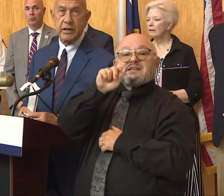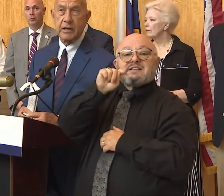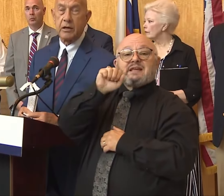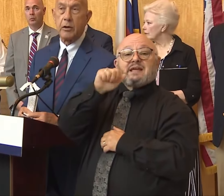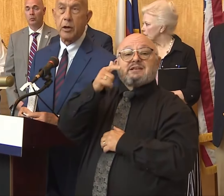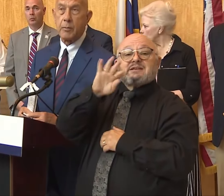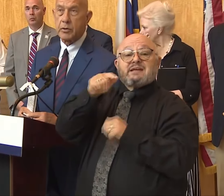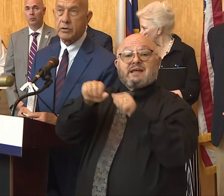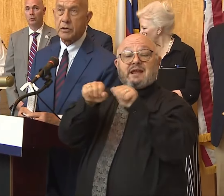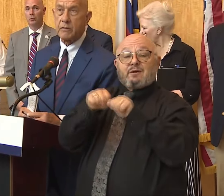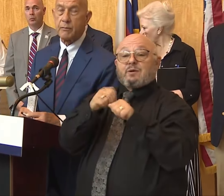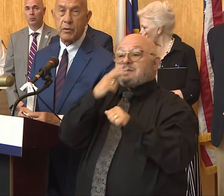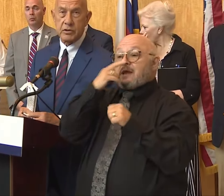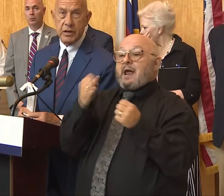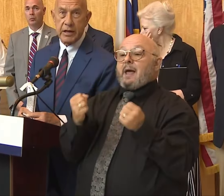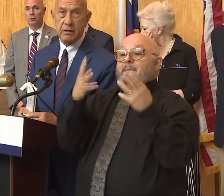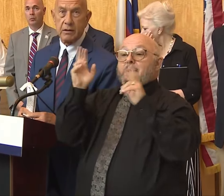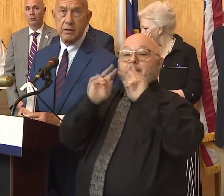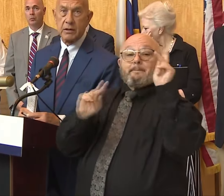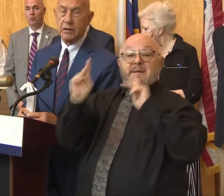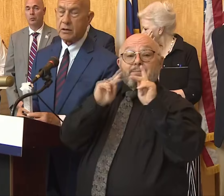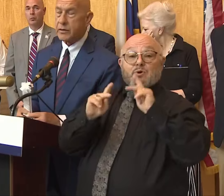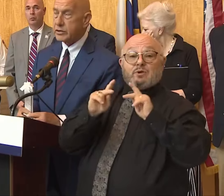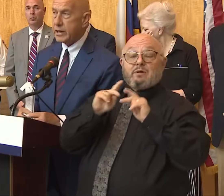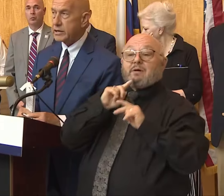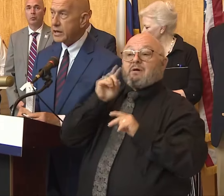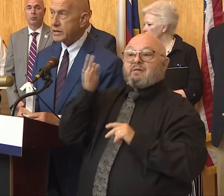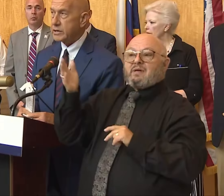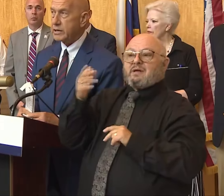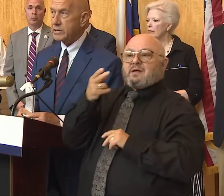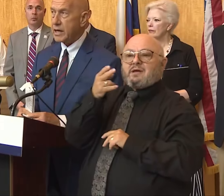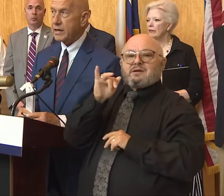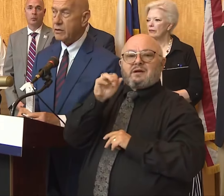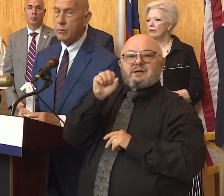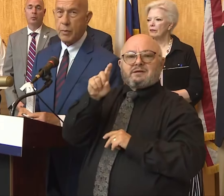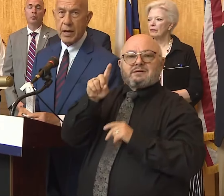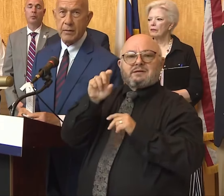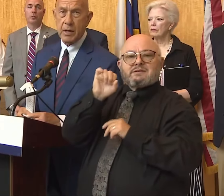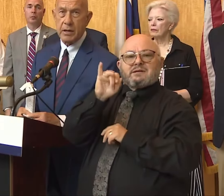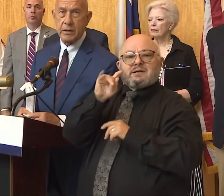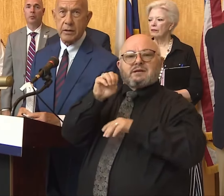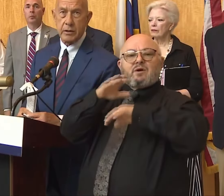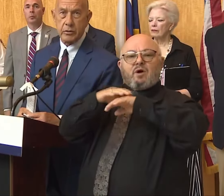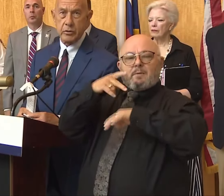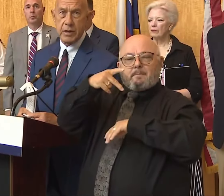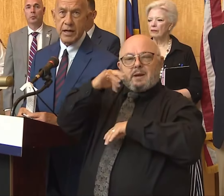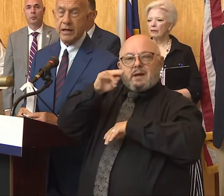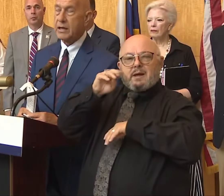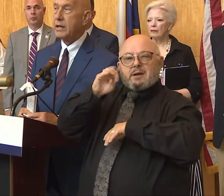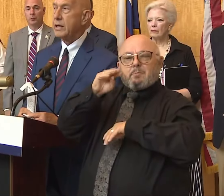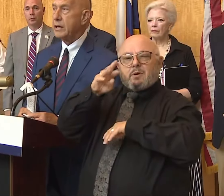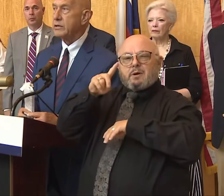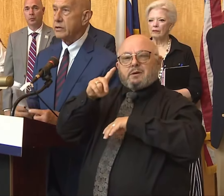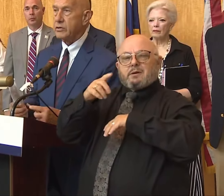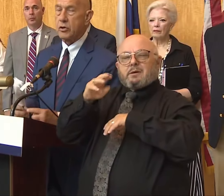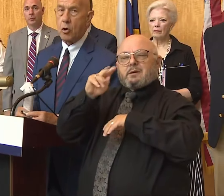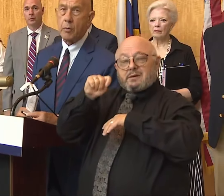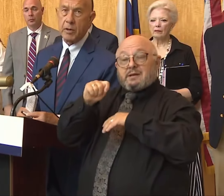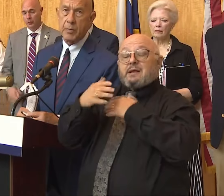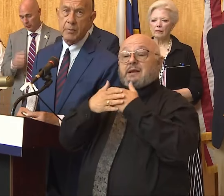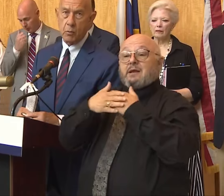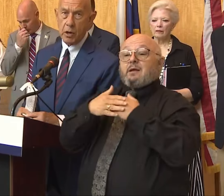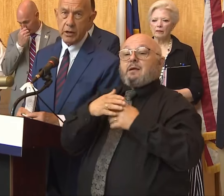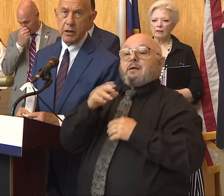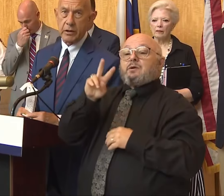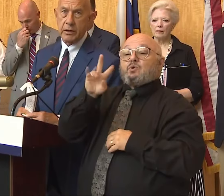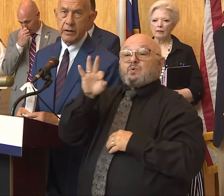to see the numbers of personnel, or there's an HISD site on Pinemont near 290. There's an army